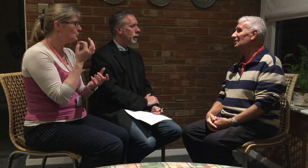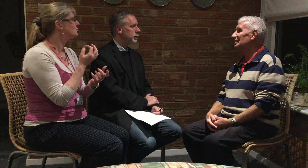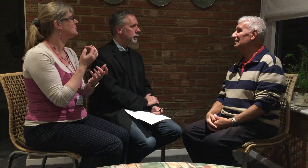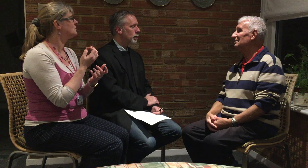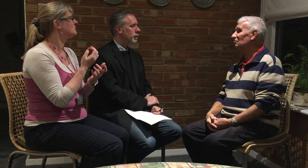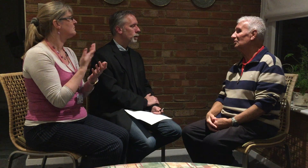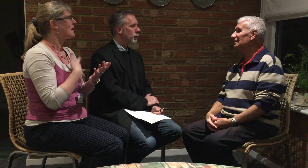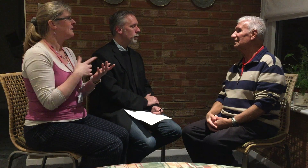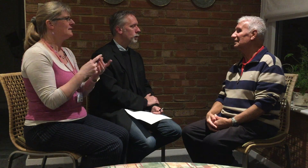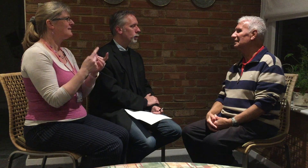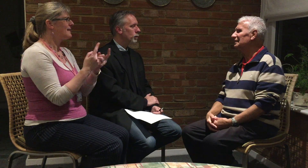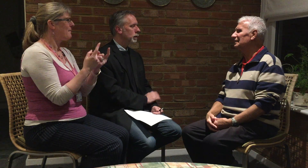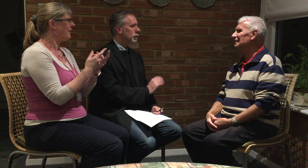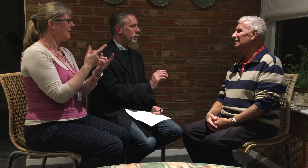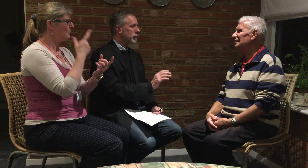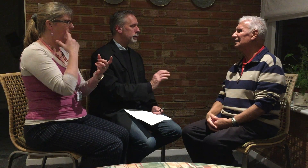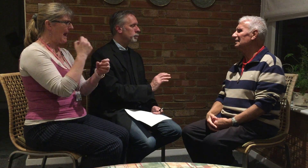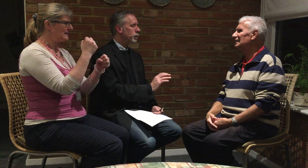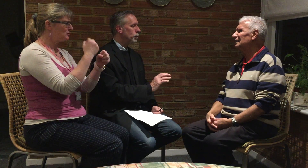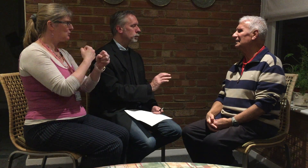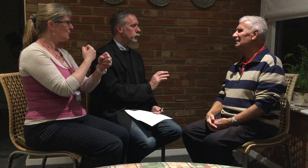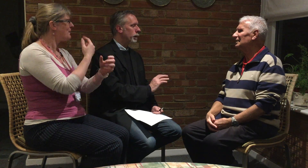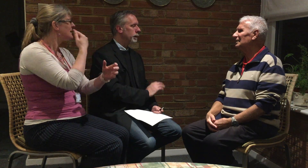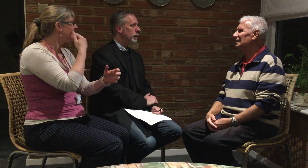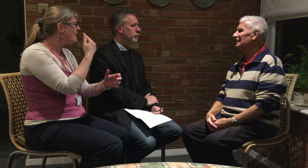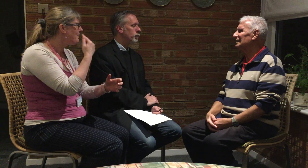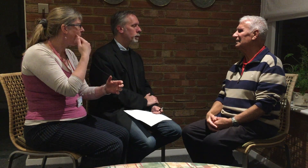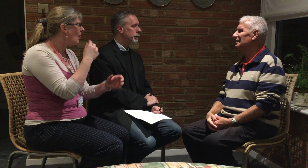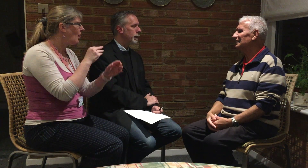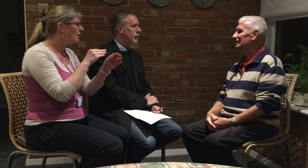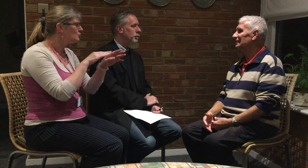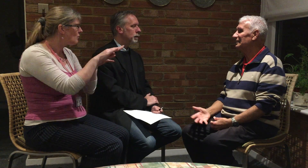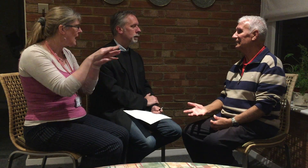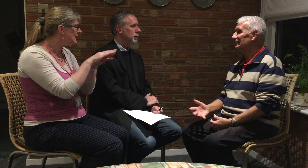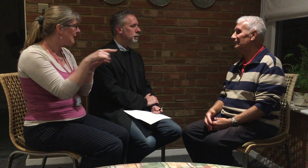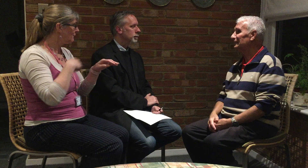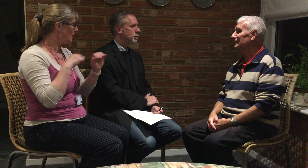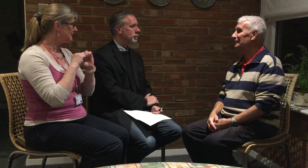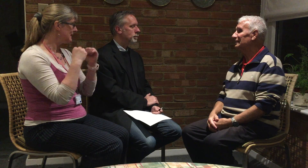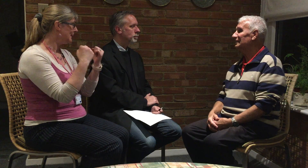is there something we could do, very simple training for my team?